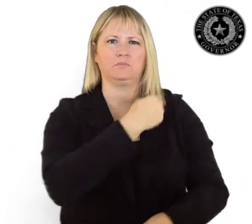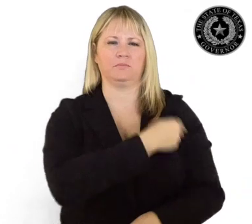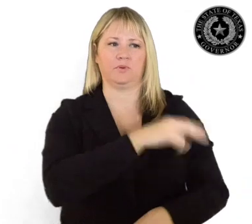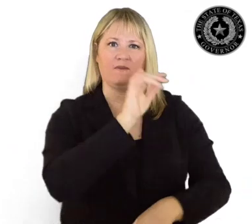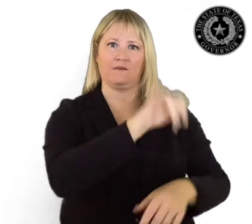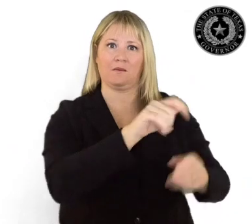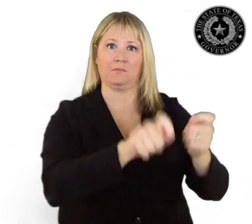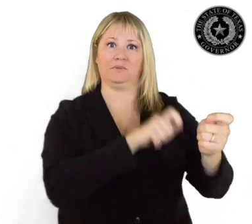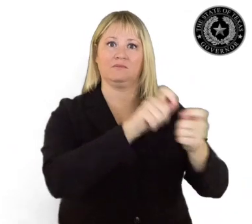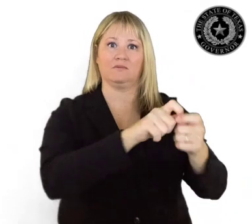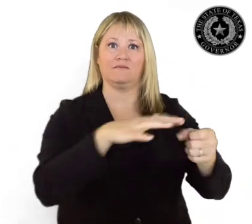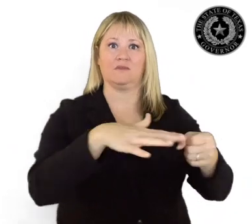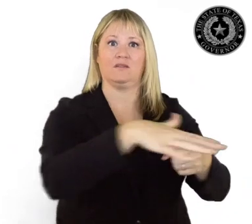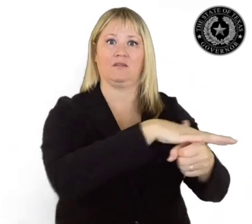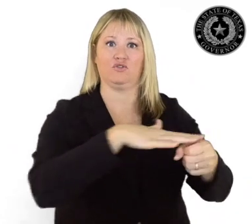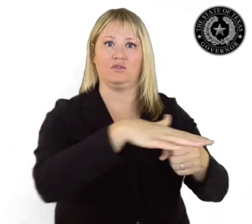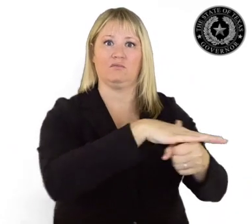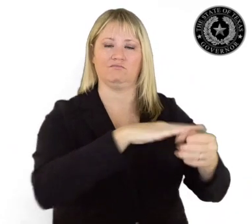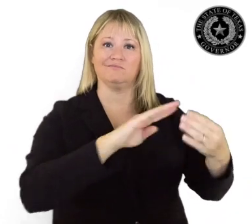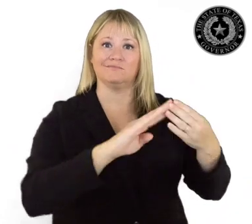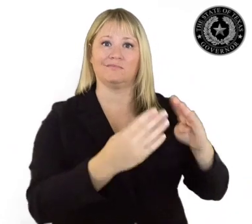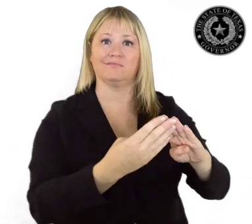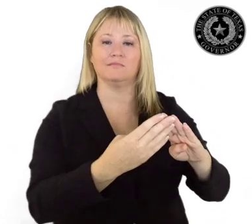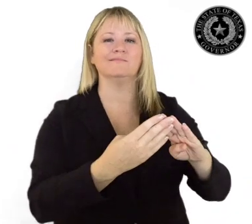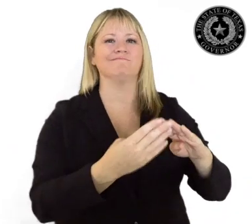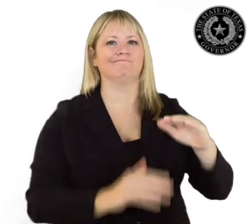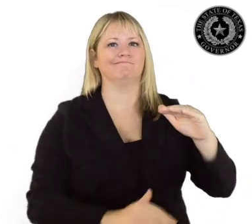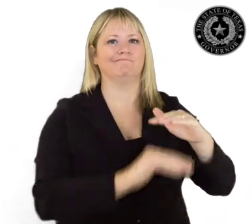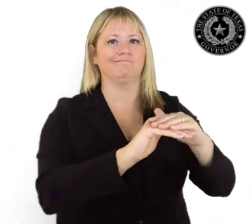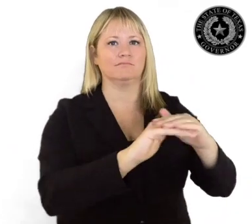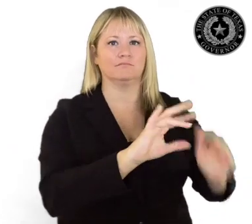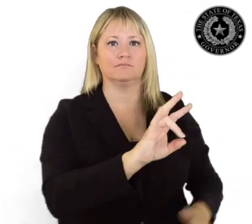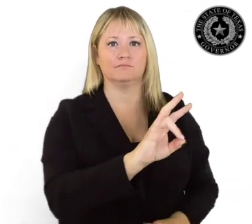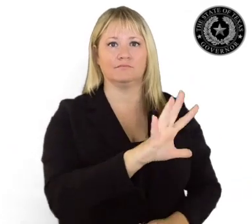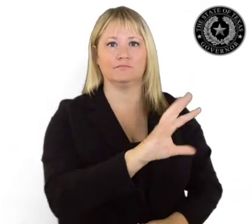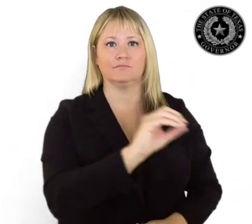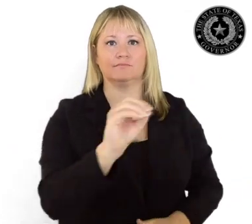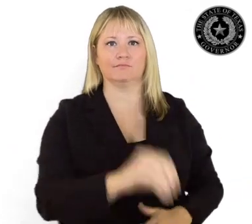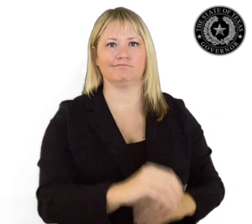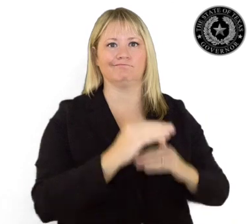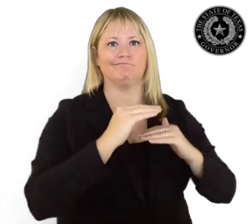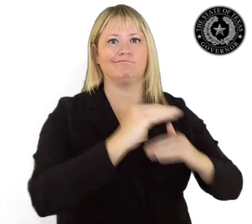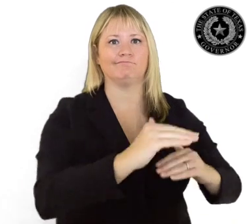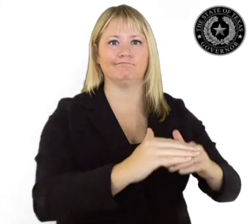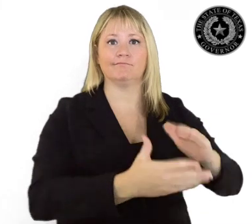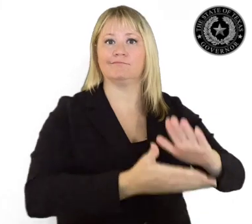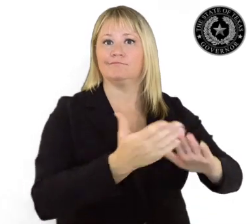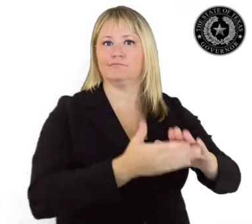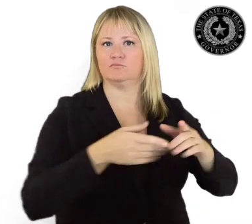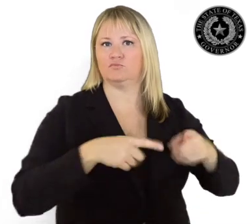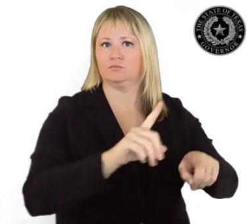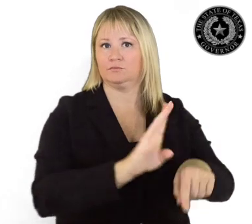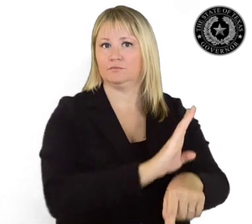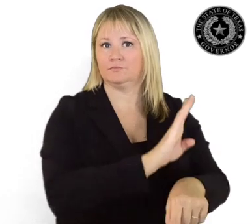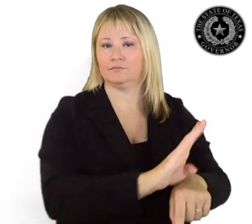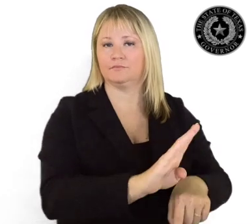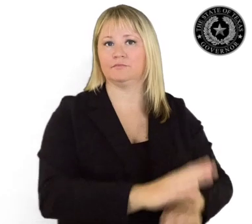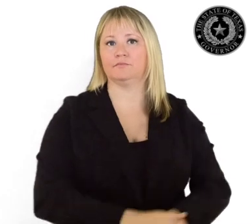75% occupancy or operating limit may operate at up to only 50%.